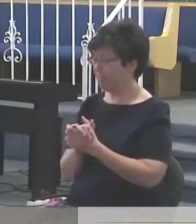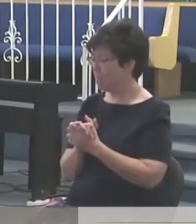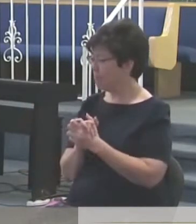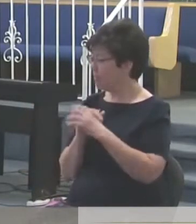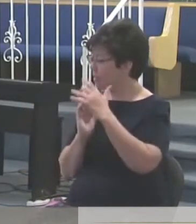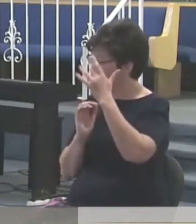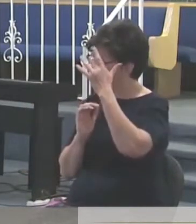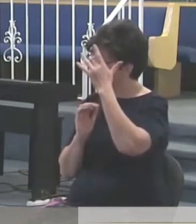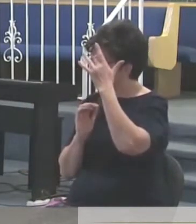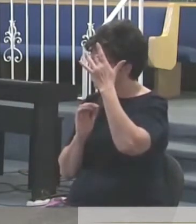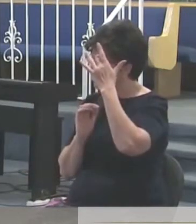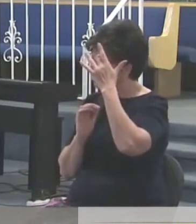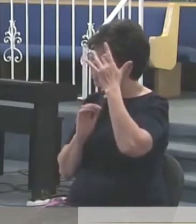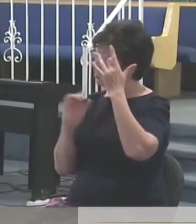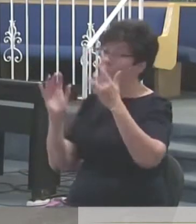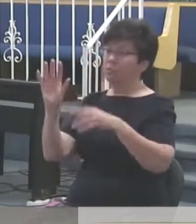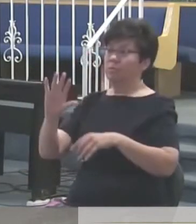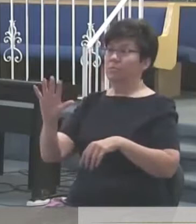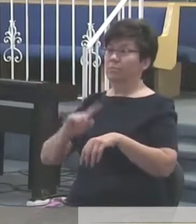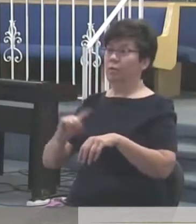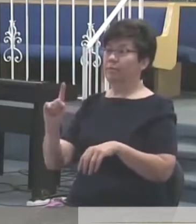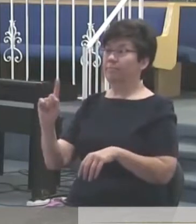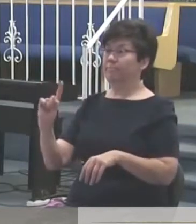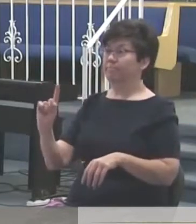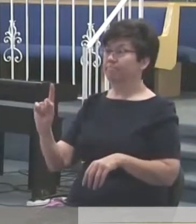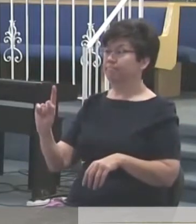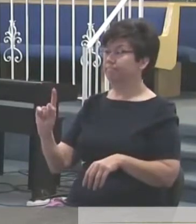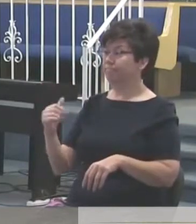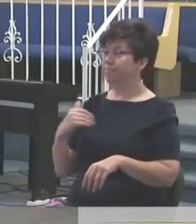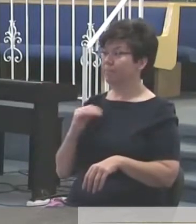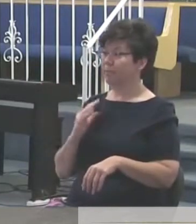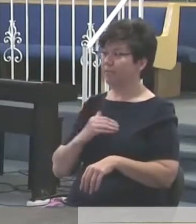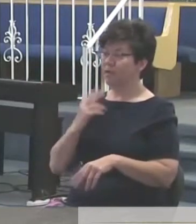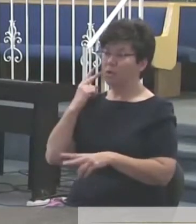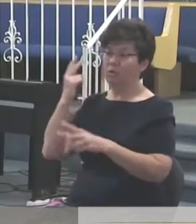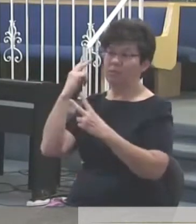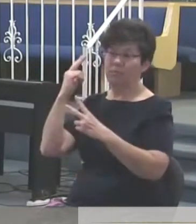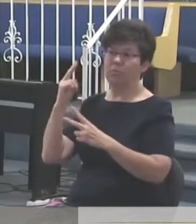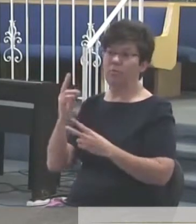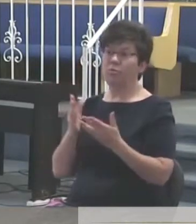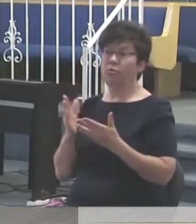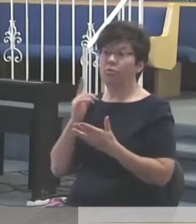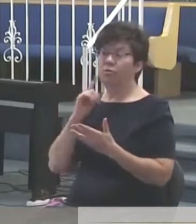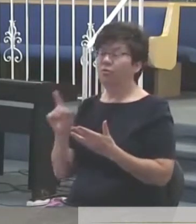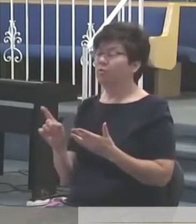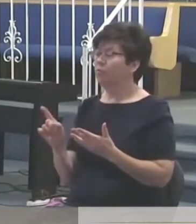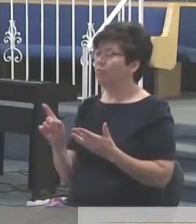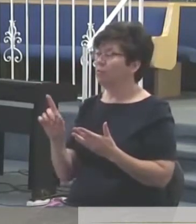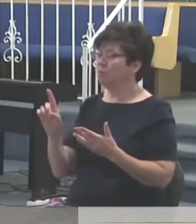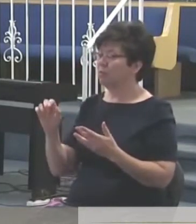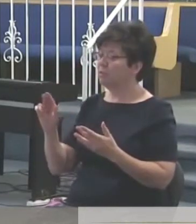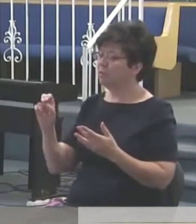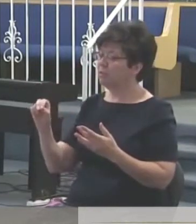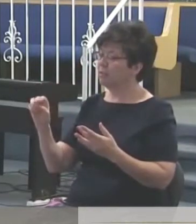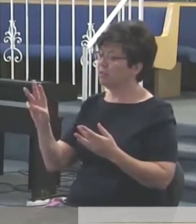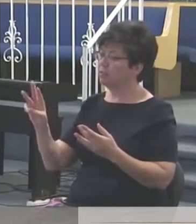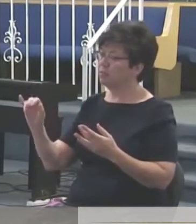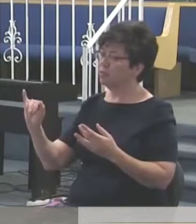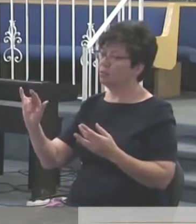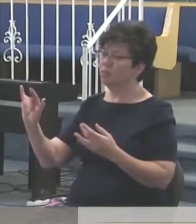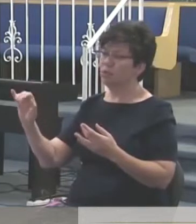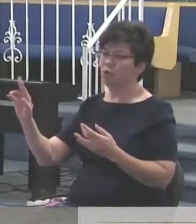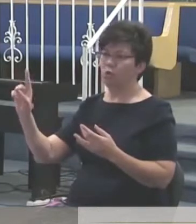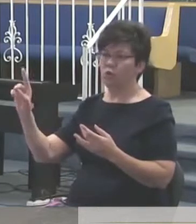And around 1 o'clock, you know, we have our remembrance service for Deacon Willard.